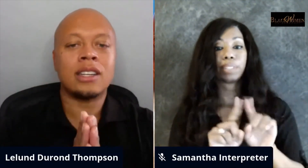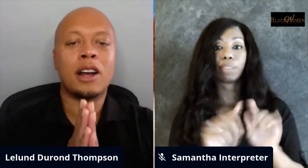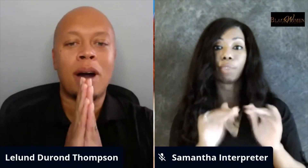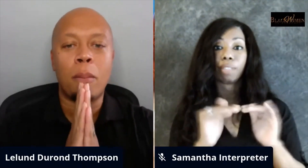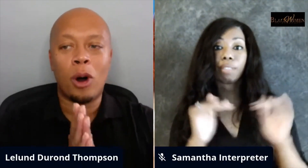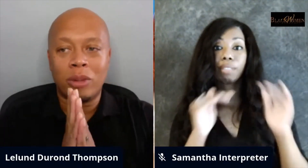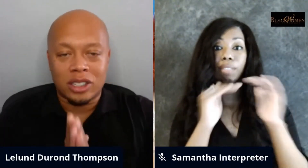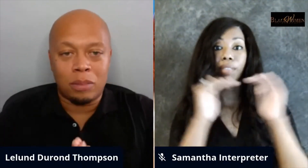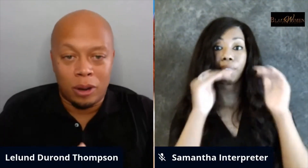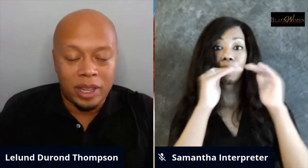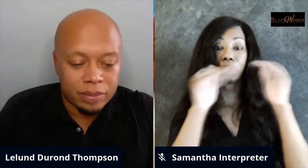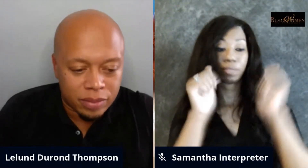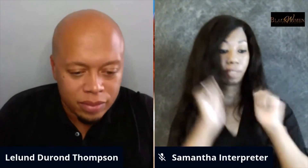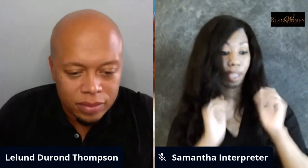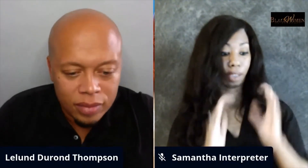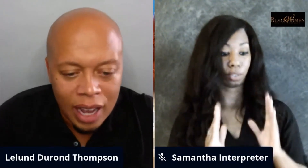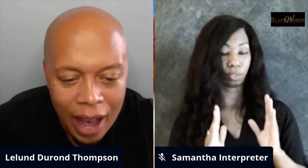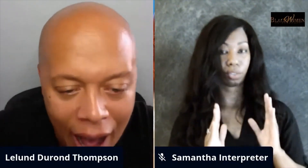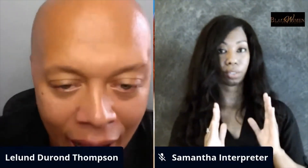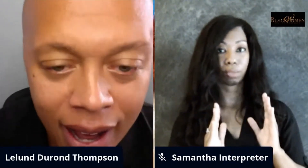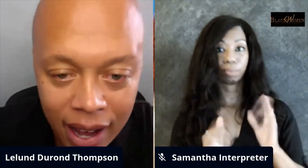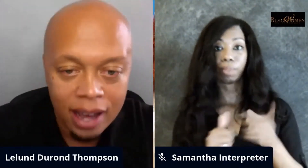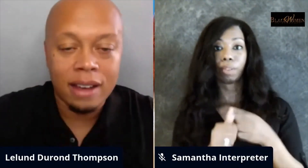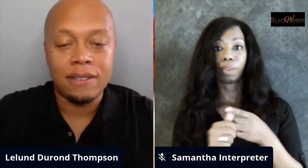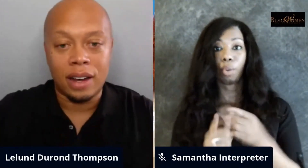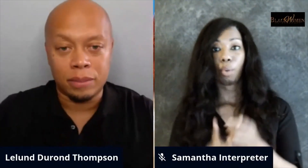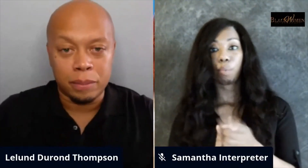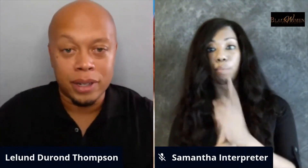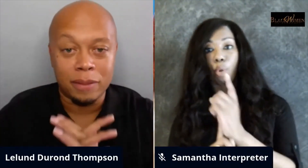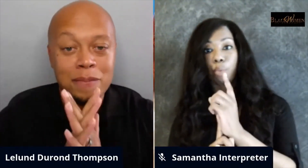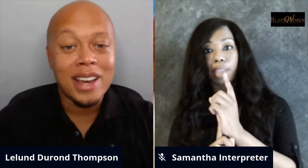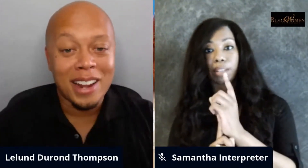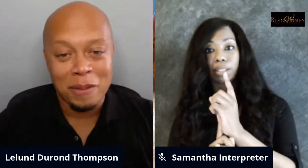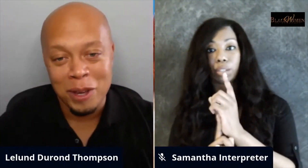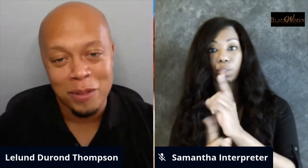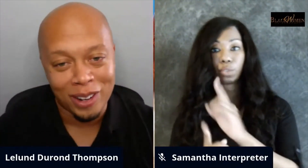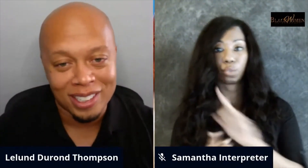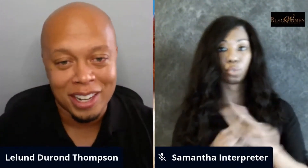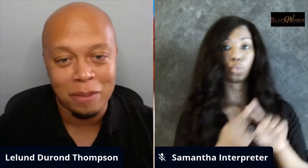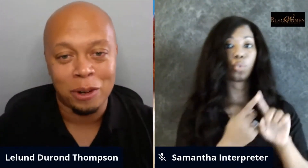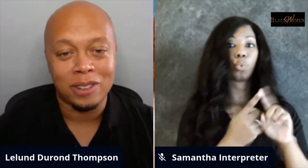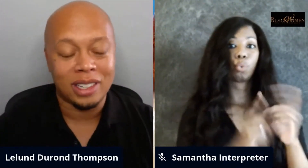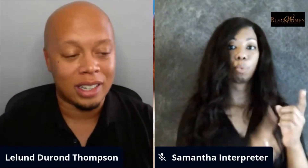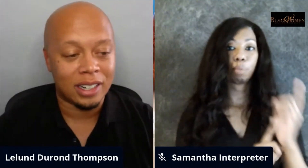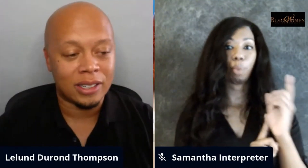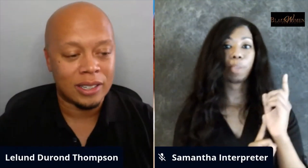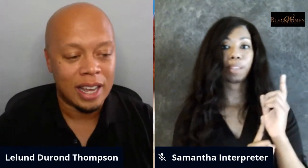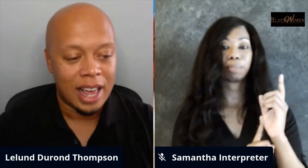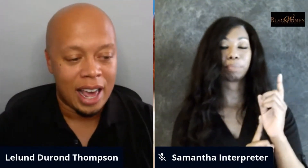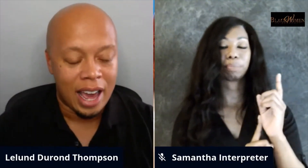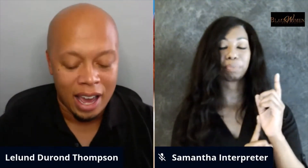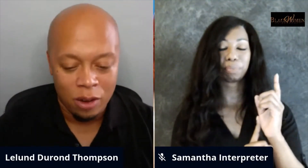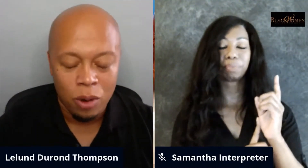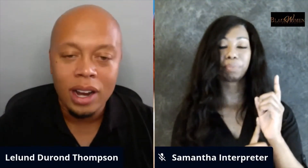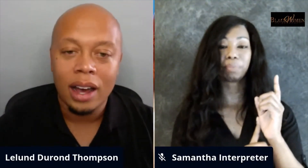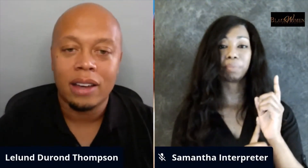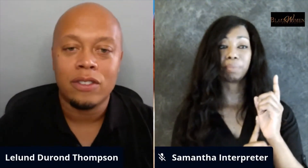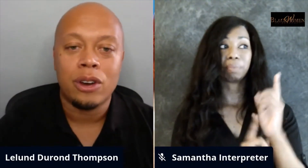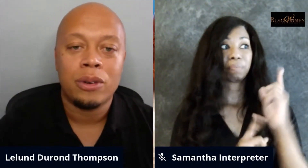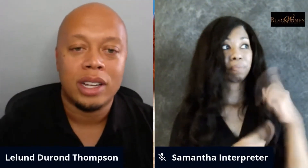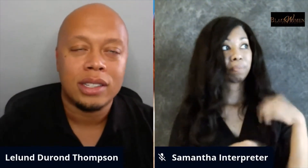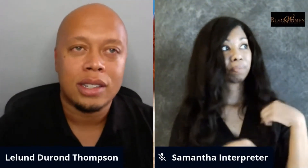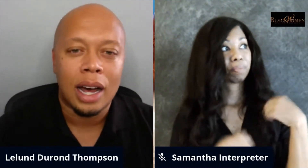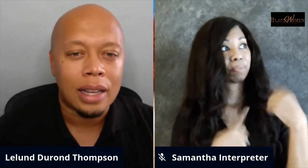Let's talk about moment to moment. I have put many of people on tape over the years. And what I